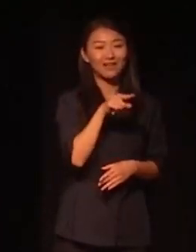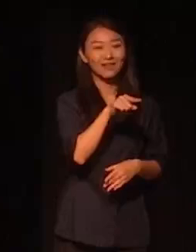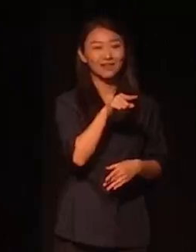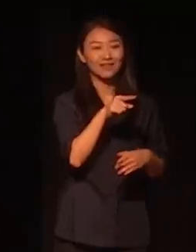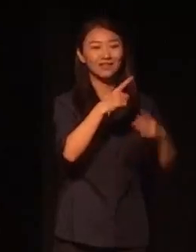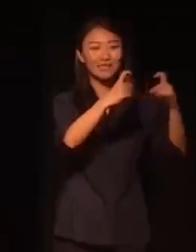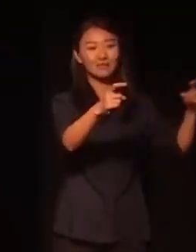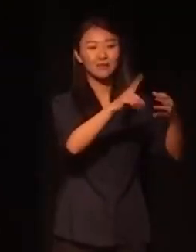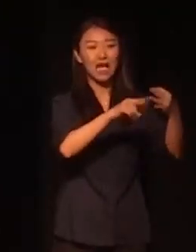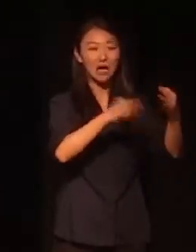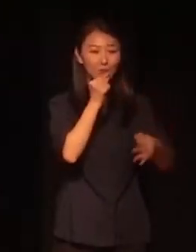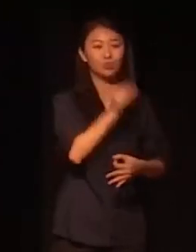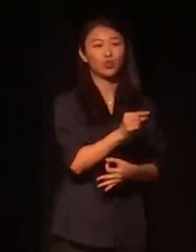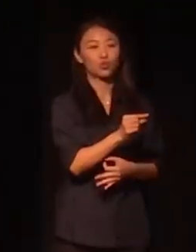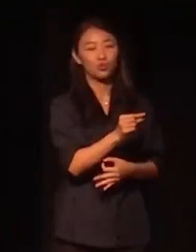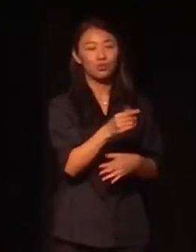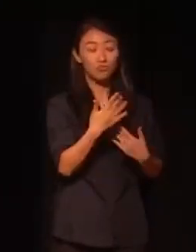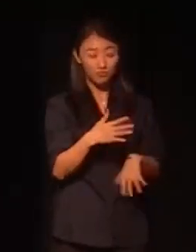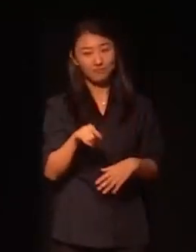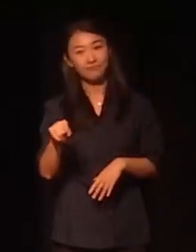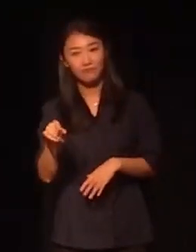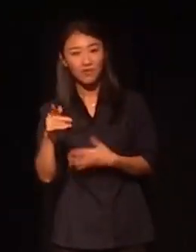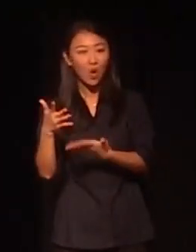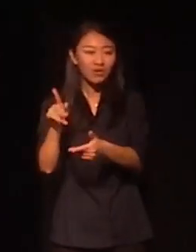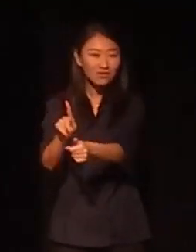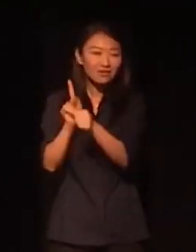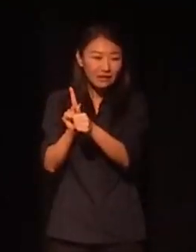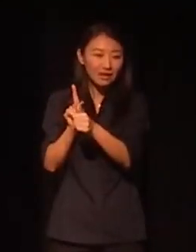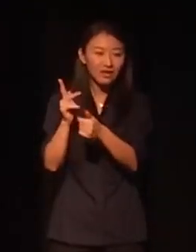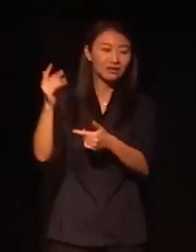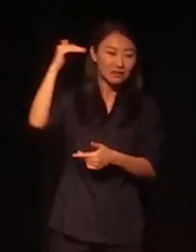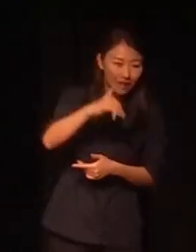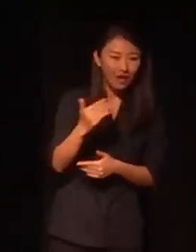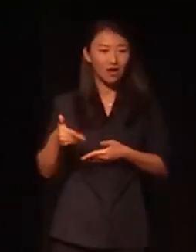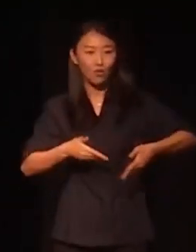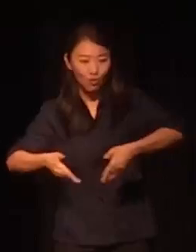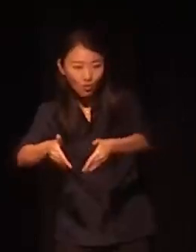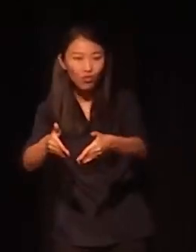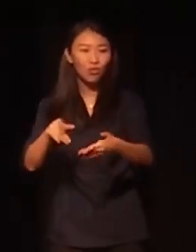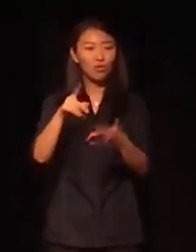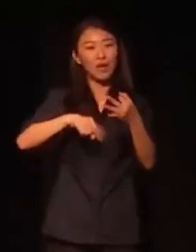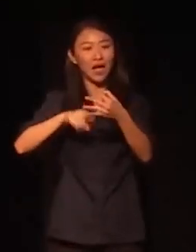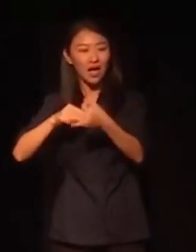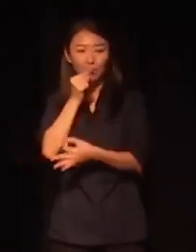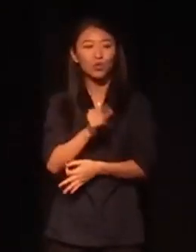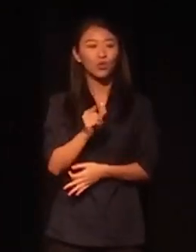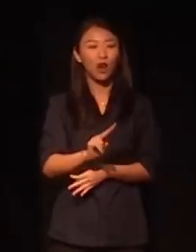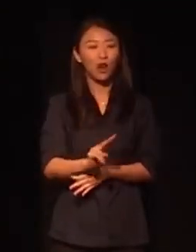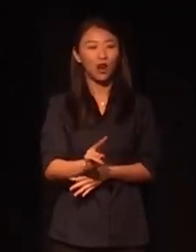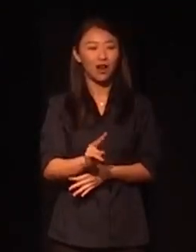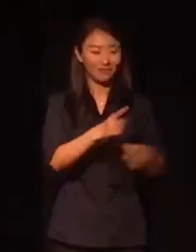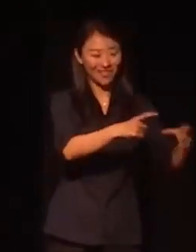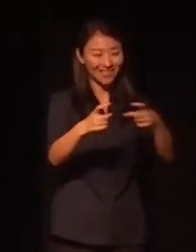the dish name. And we also use lakes and mountains in our naming of